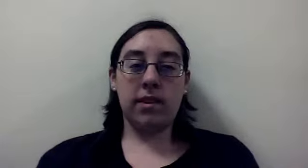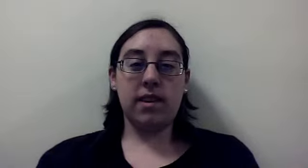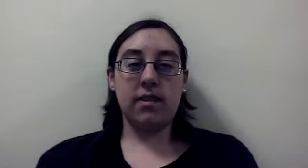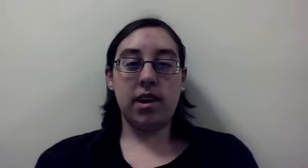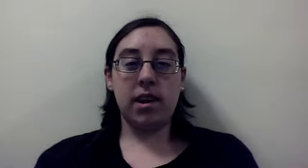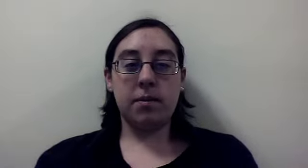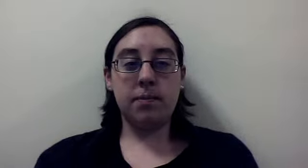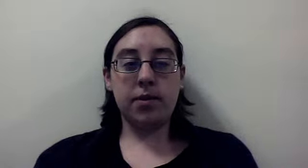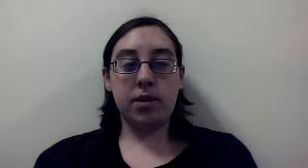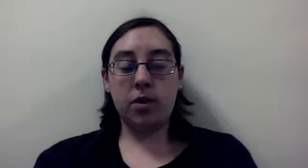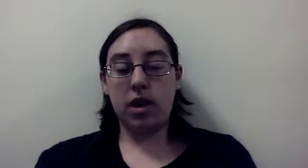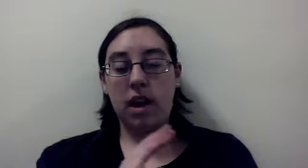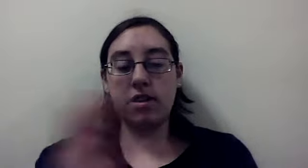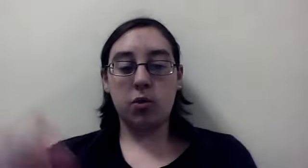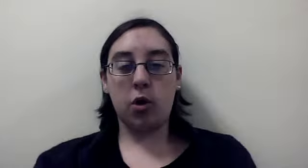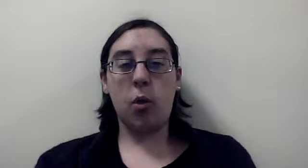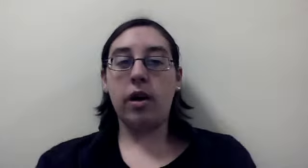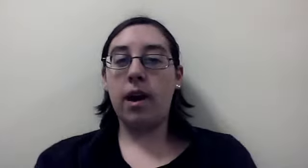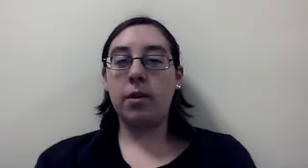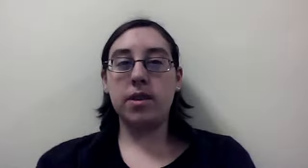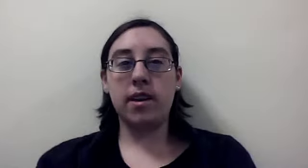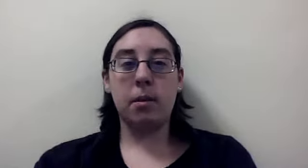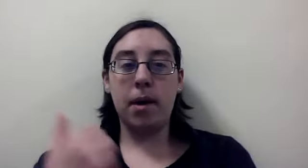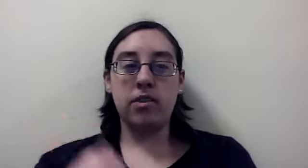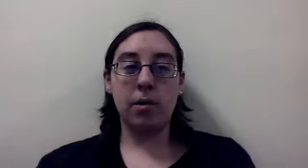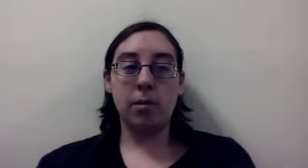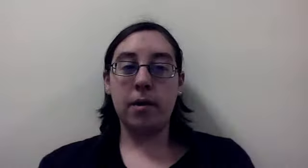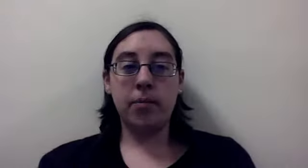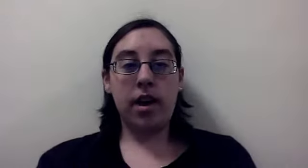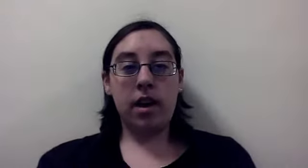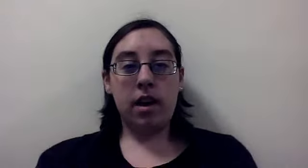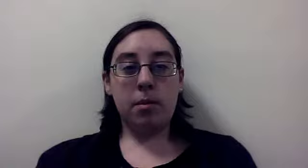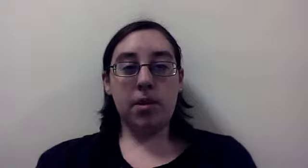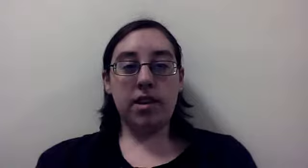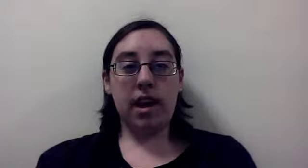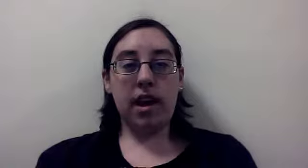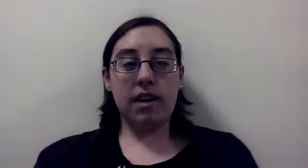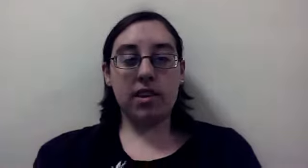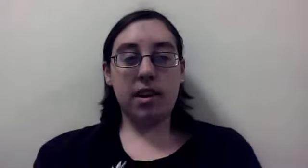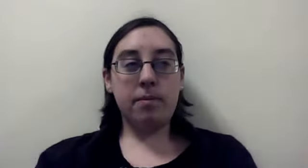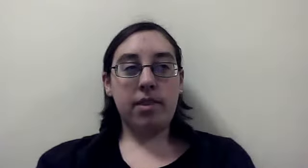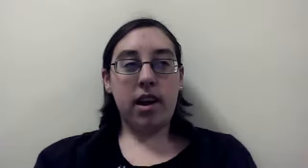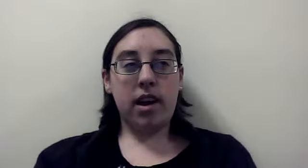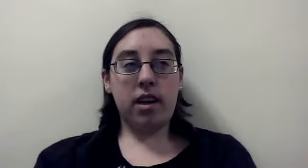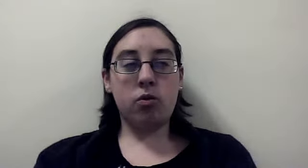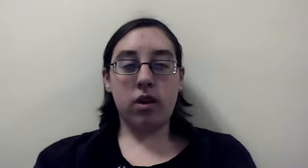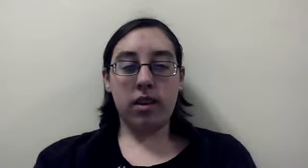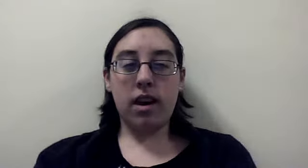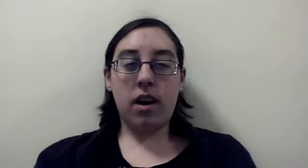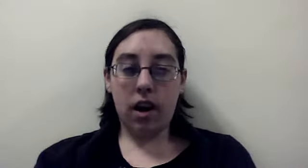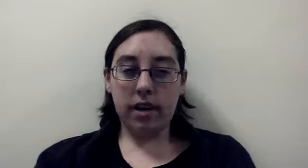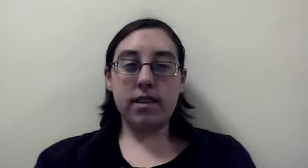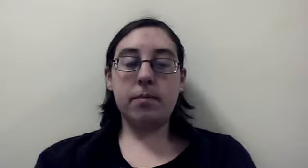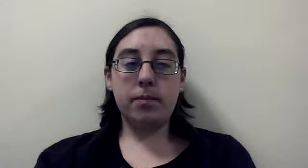outside video. Full on, just record out, sitting on a bench somewhere. But today, actually, it's really hot